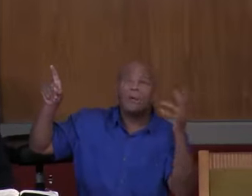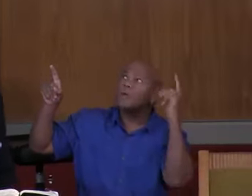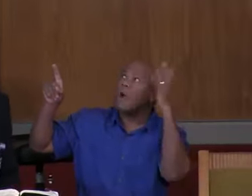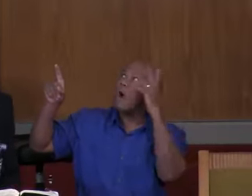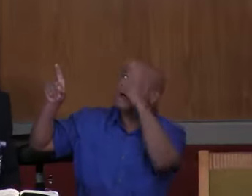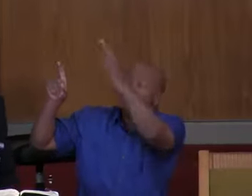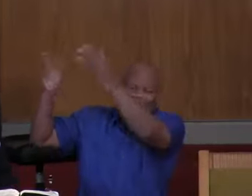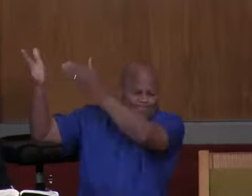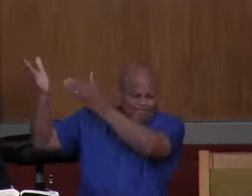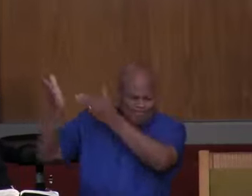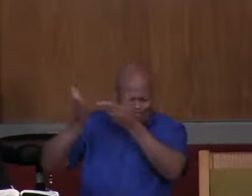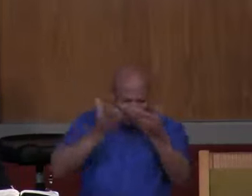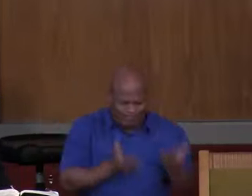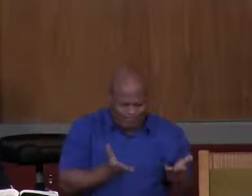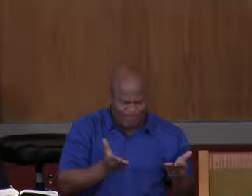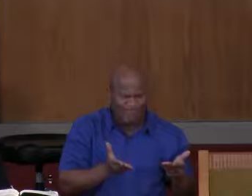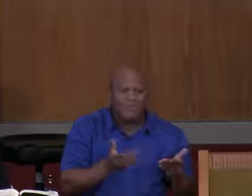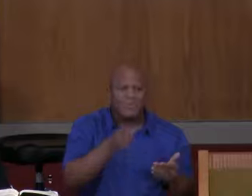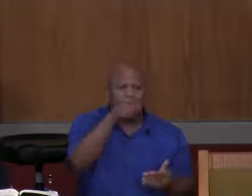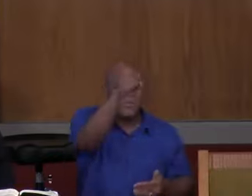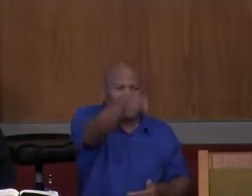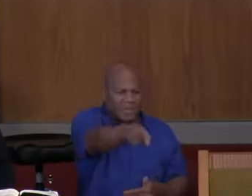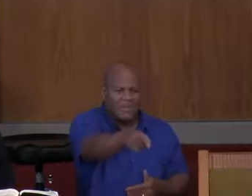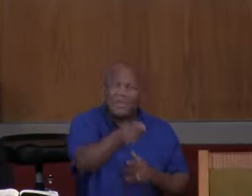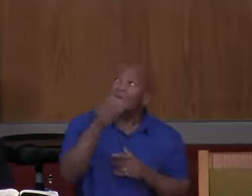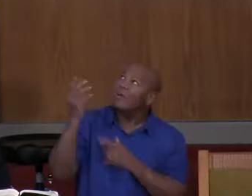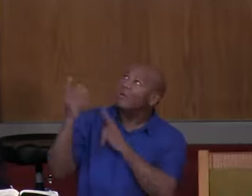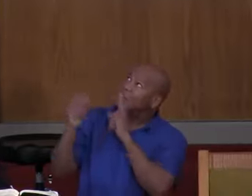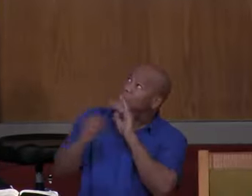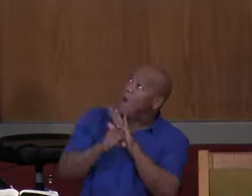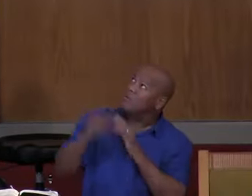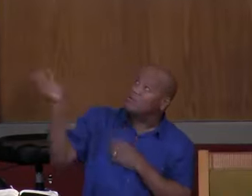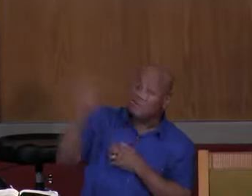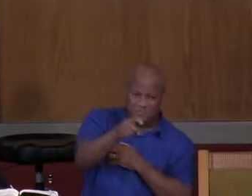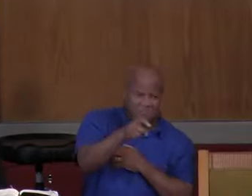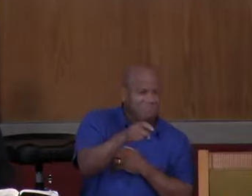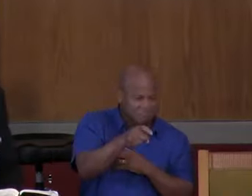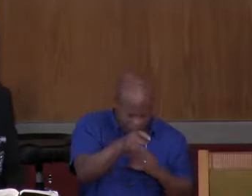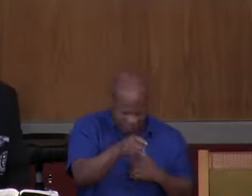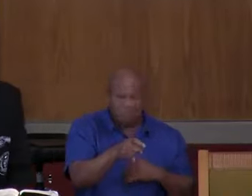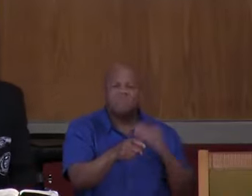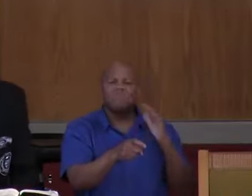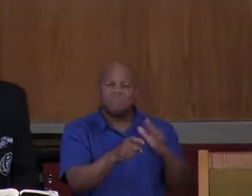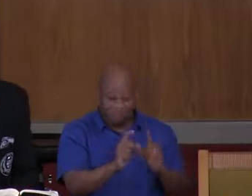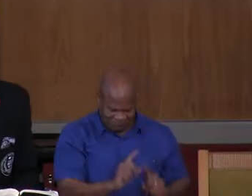keep me here, will deliver what he promised to me, and I will work it out.